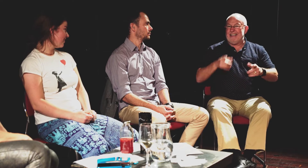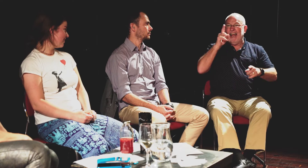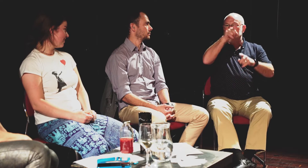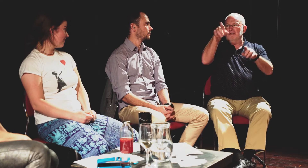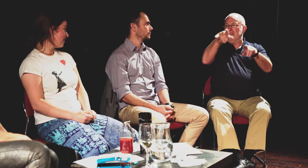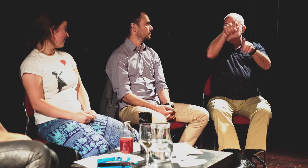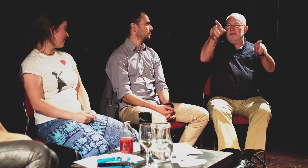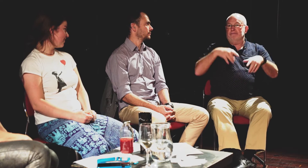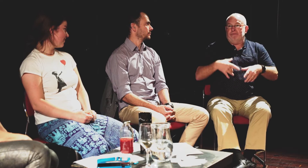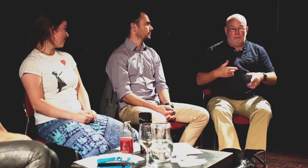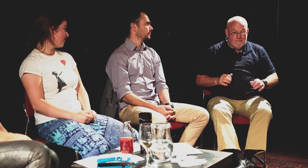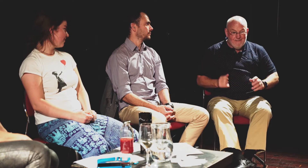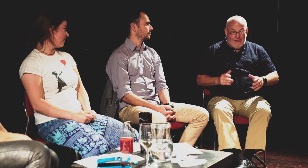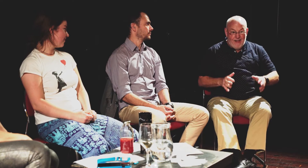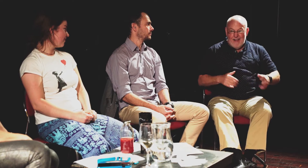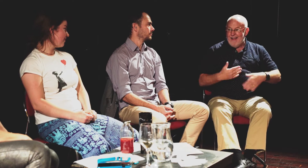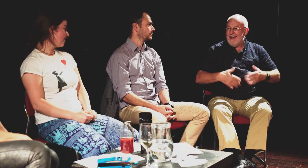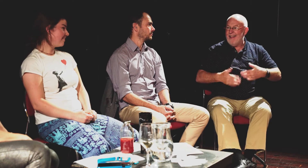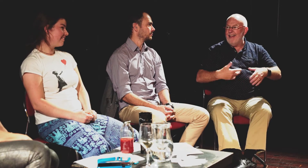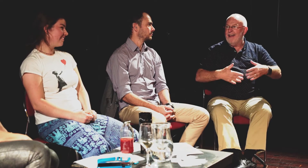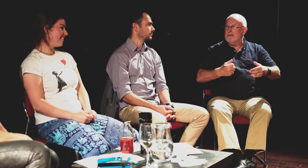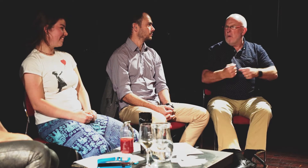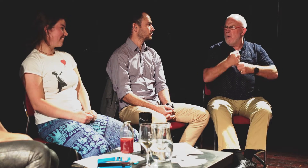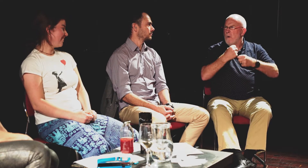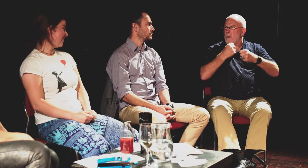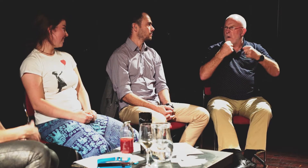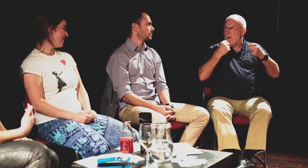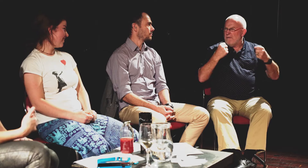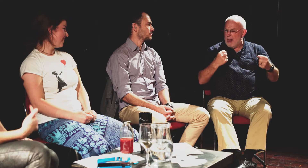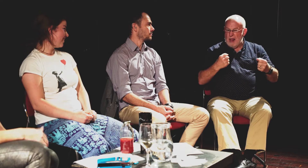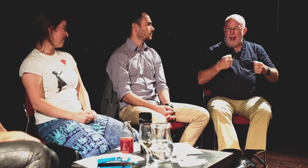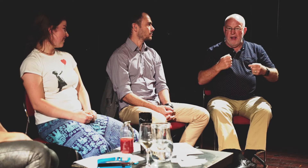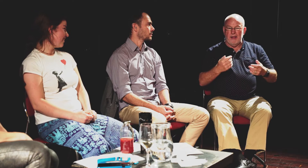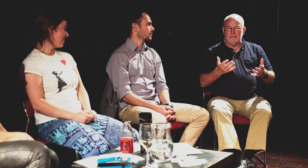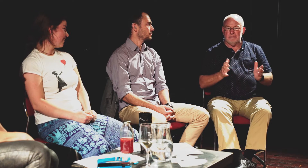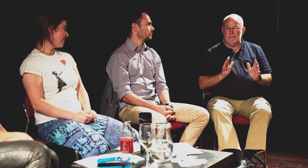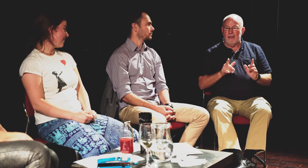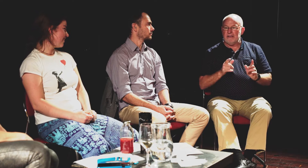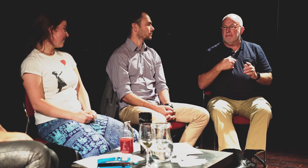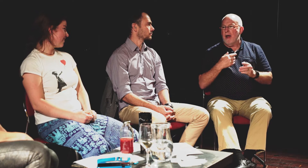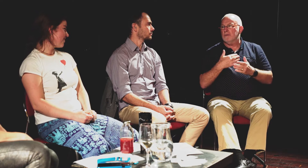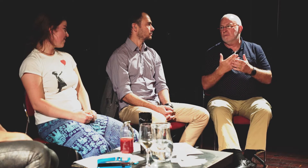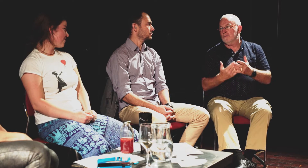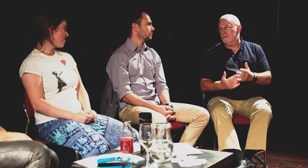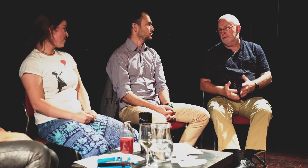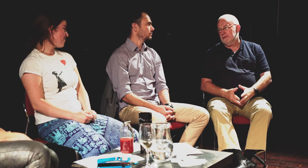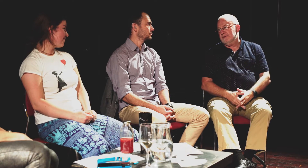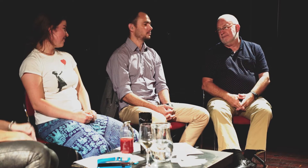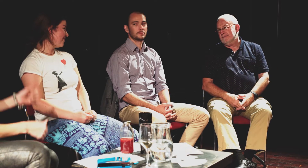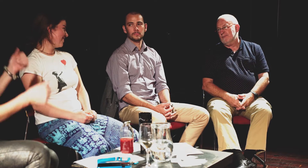you know. And you know, the teachers weren't helping us that much, so we could just develop it as much as we want, and it became very powerful, I think. The New Zealand, that's